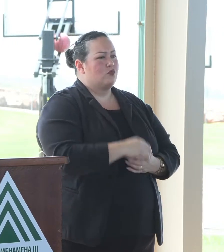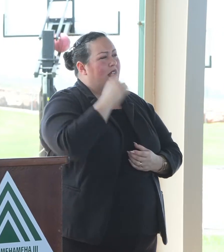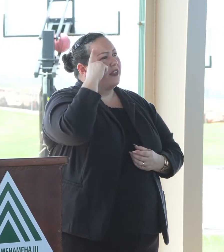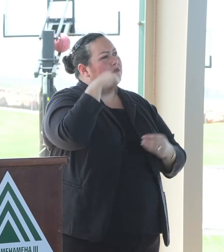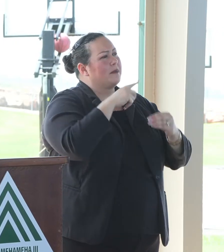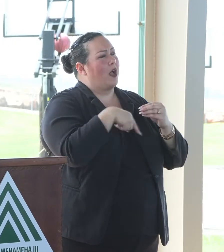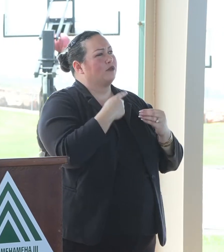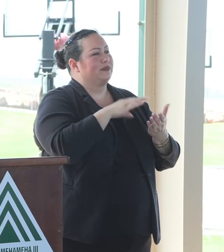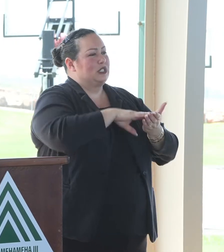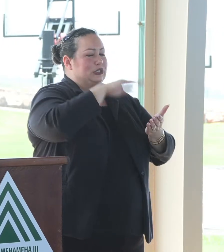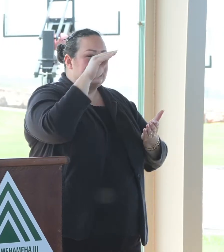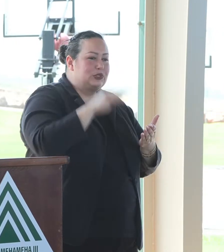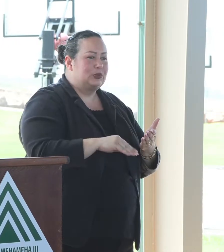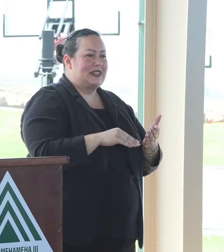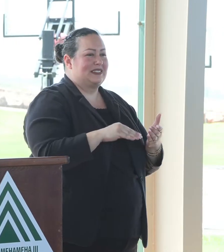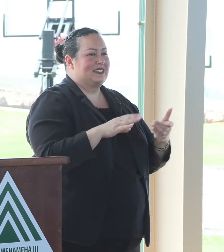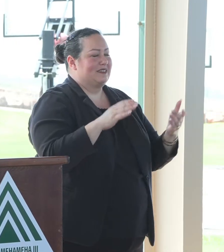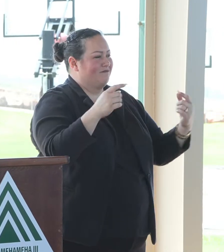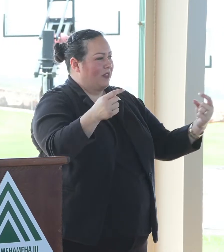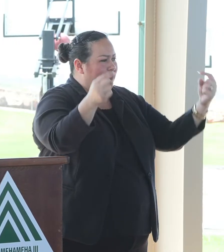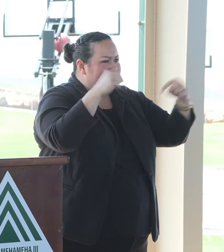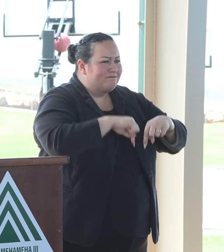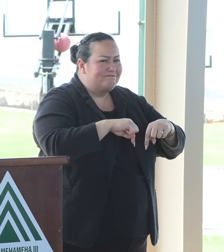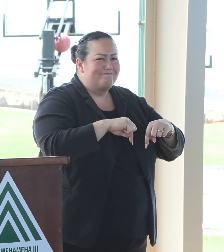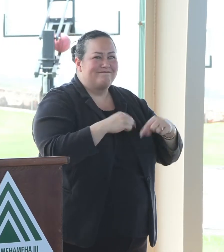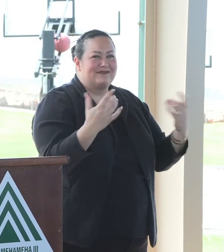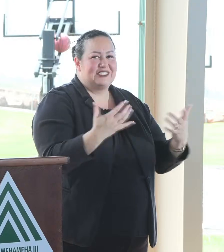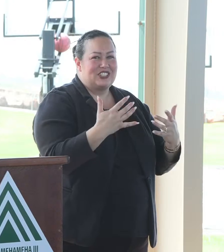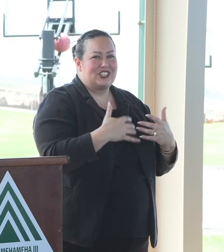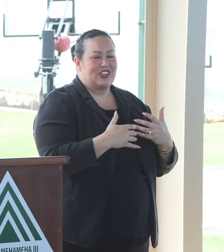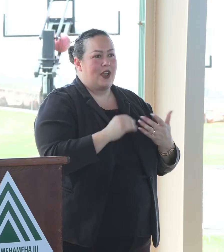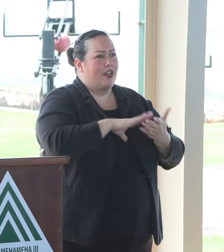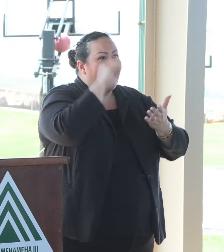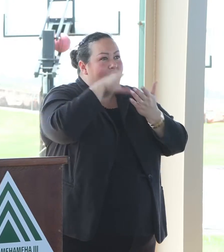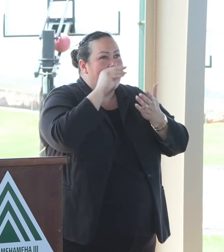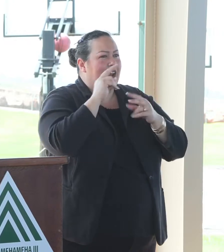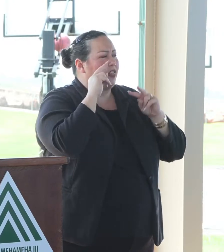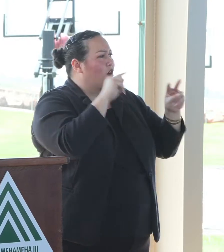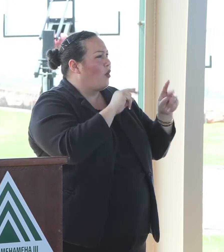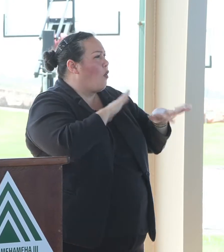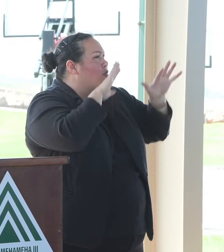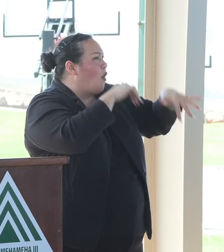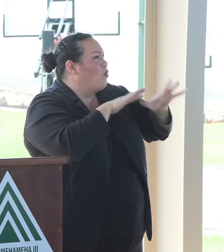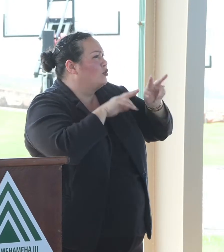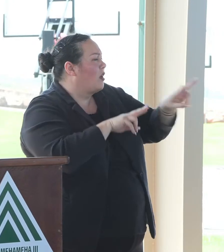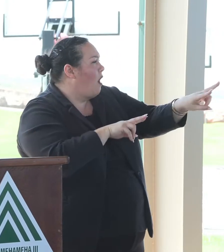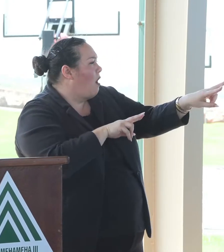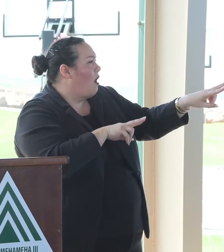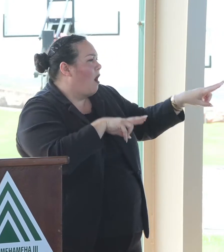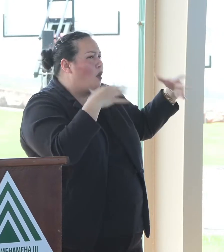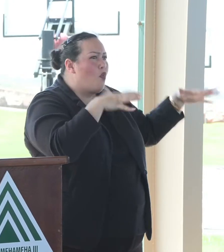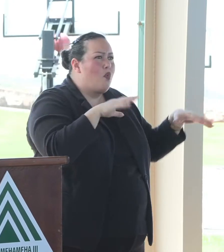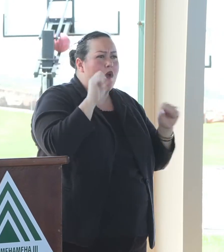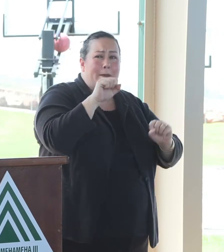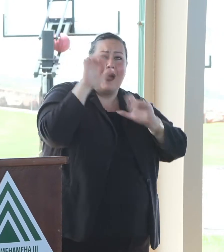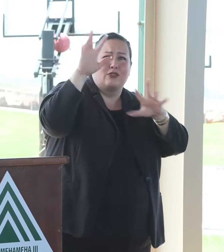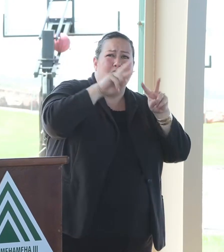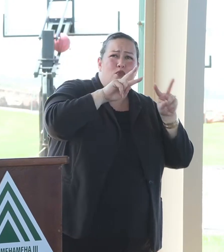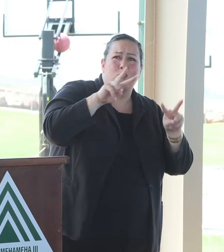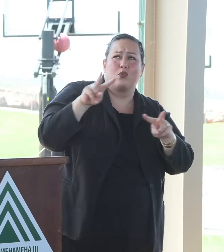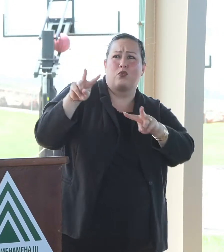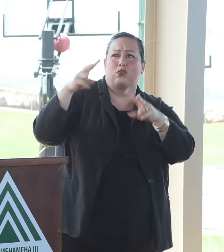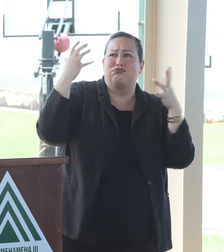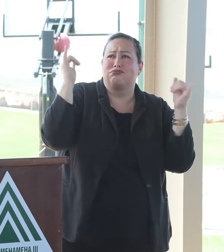back and this place of learning, and I look out at the ocean and up to the mountain,